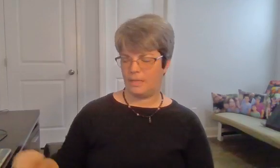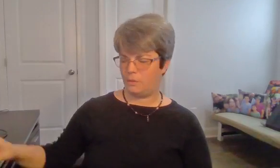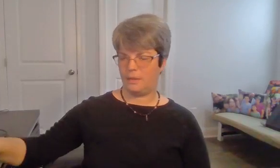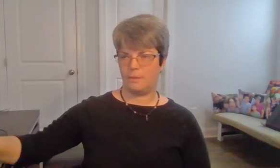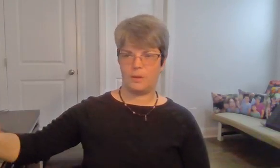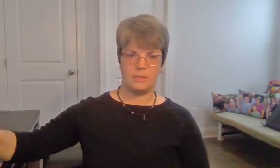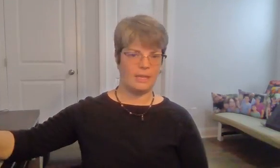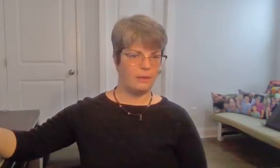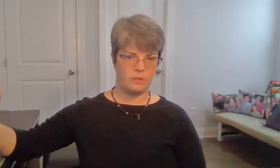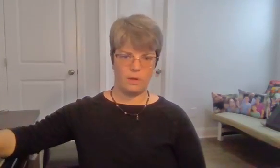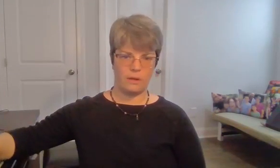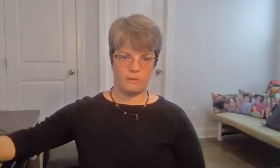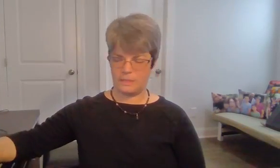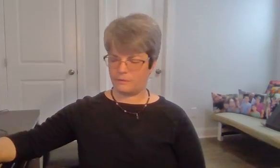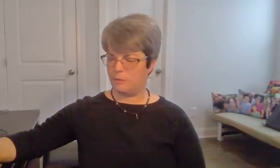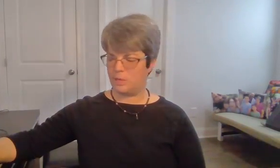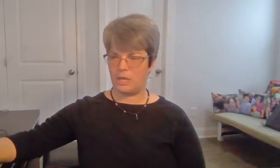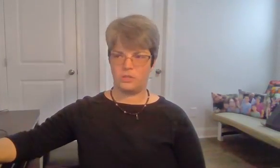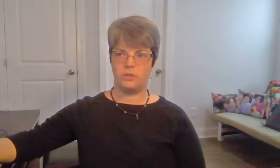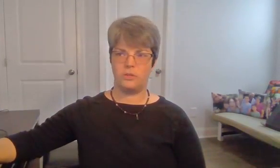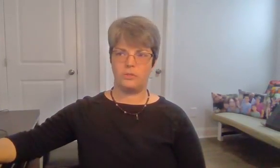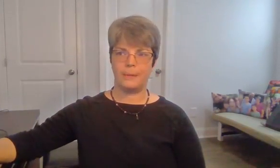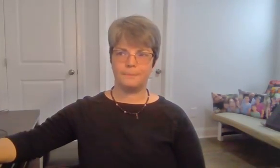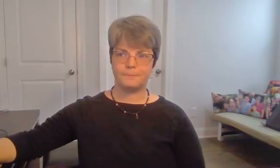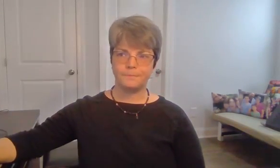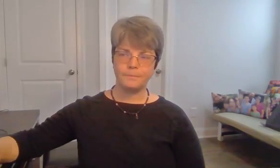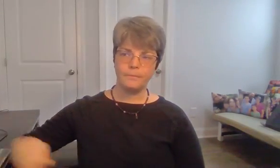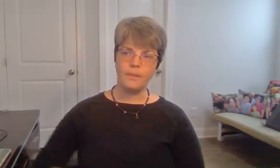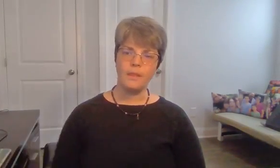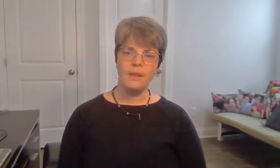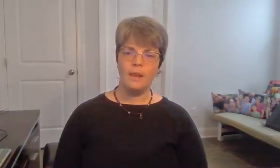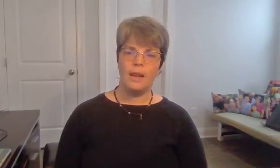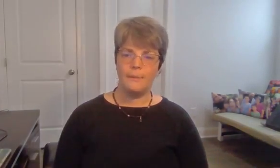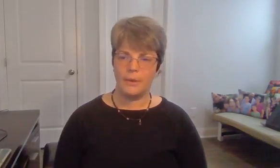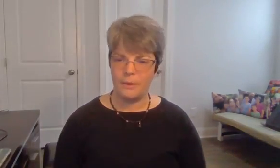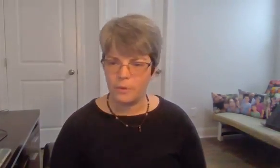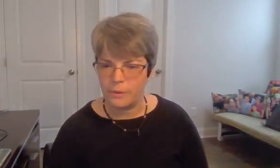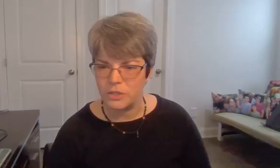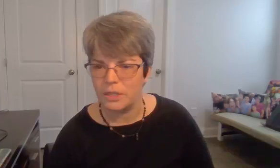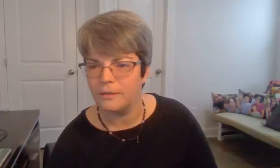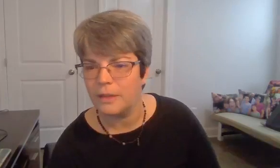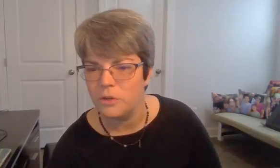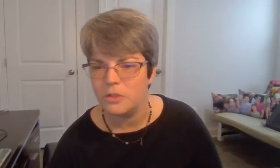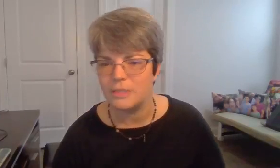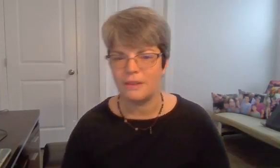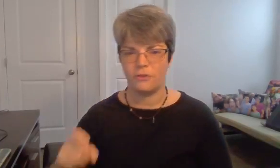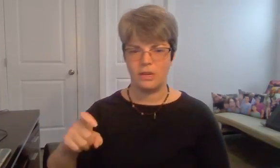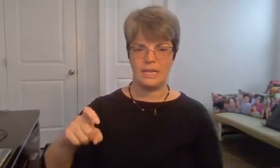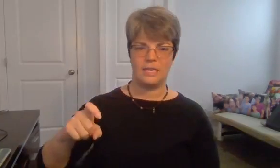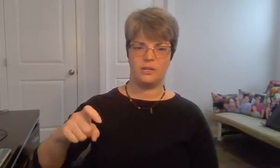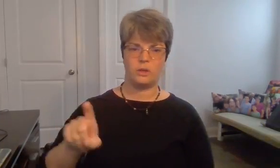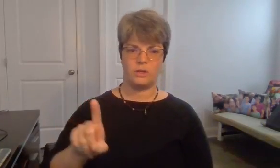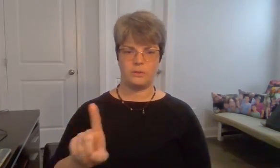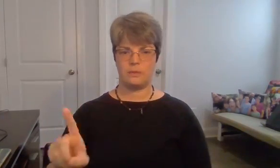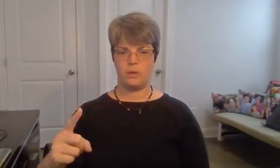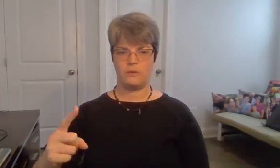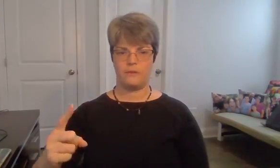including American Sign Language in whatever means of communication you're using. Okay, we have a quick question. Can you do the sign for need? Sure. So it's a pointer